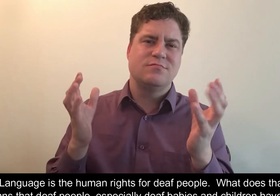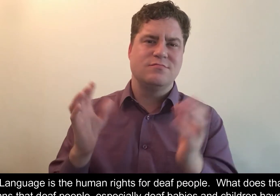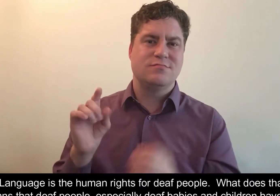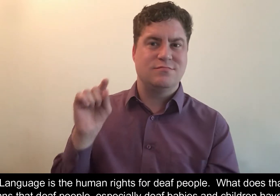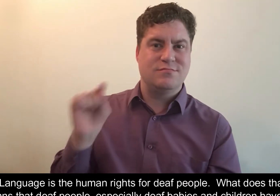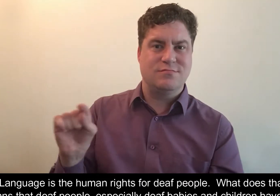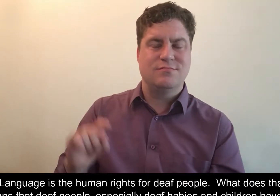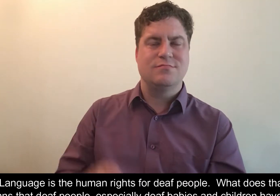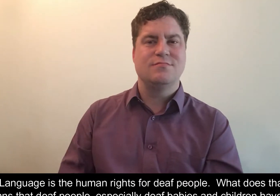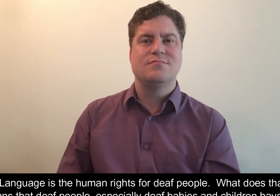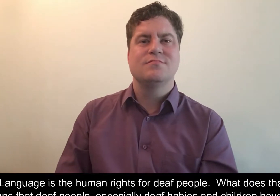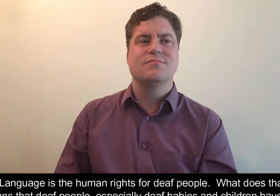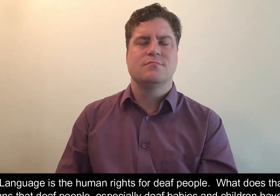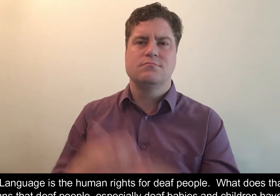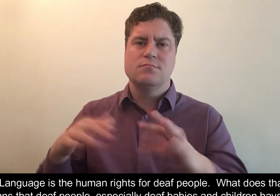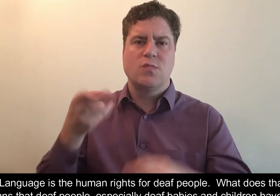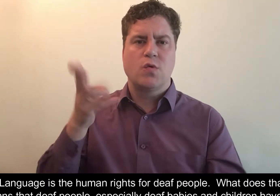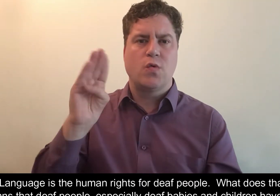Sign language